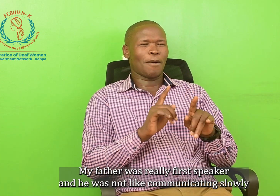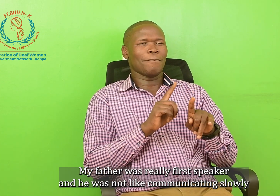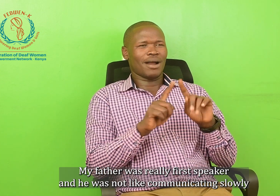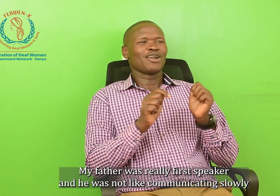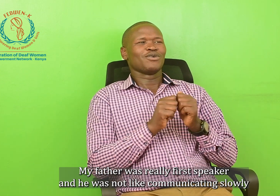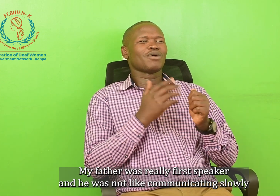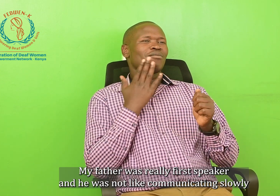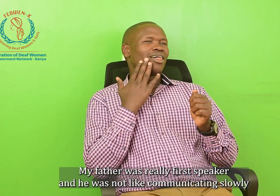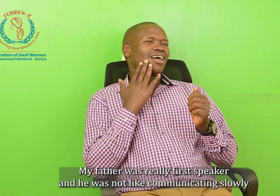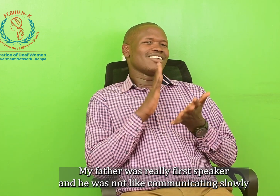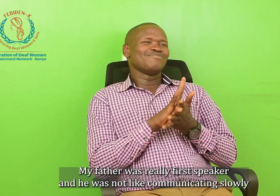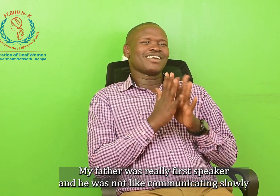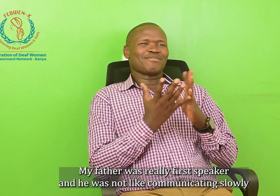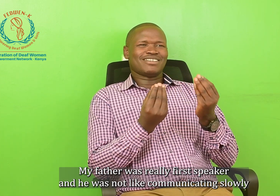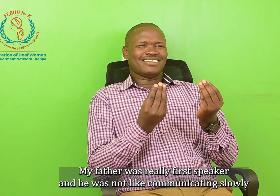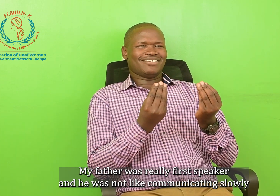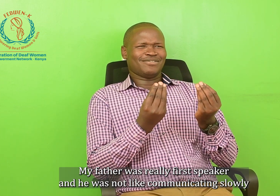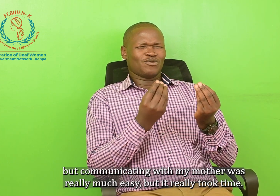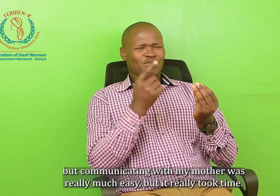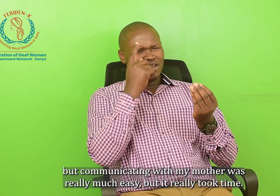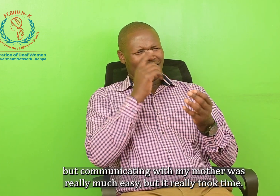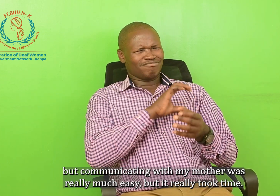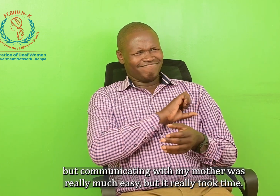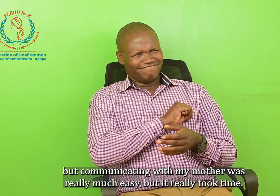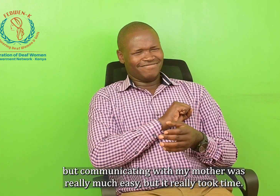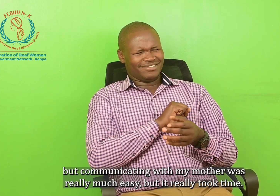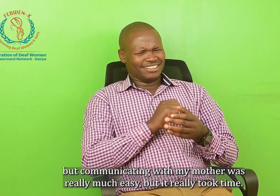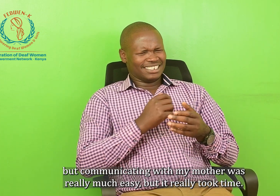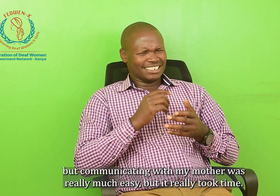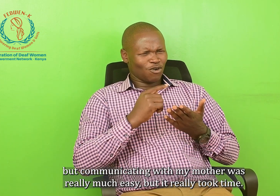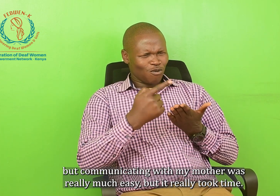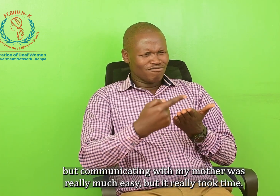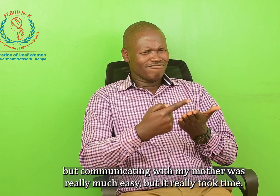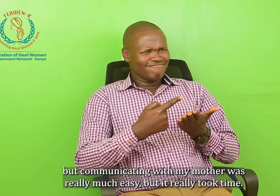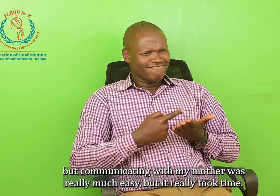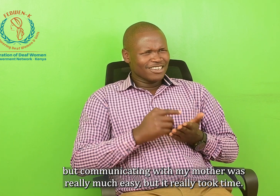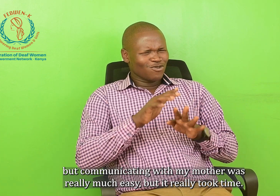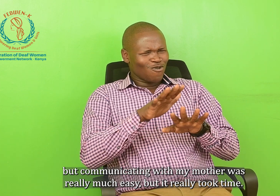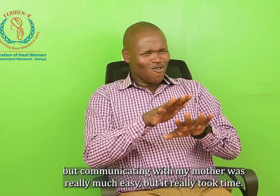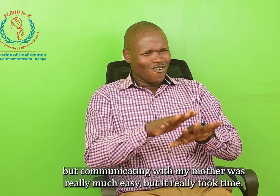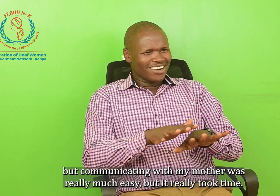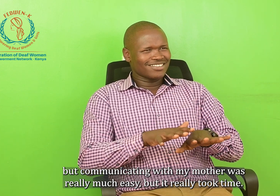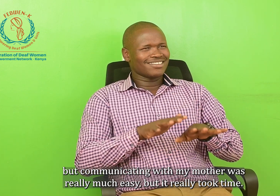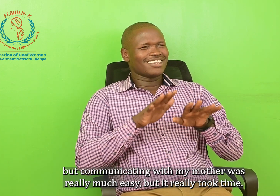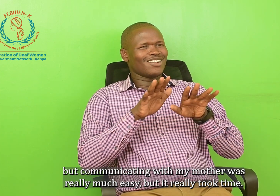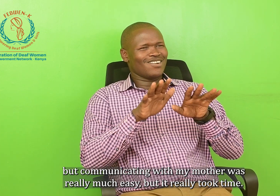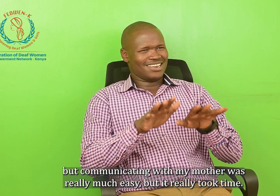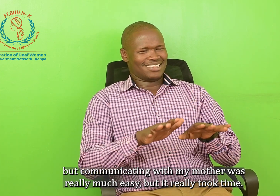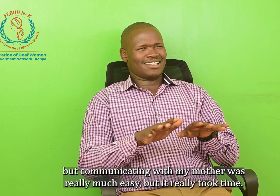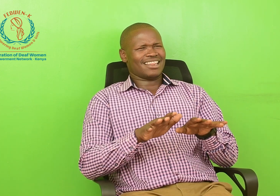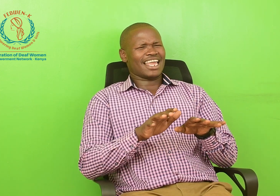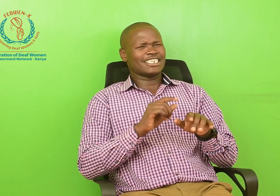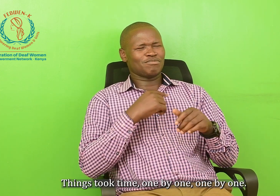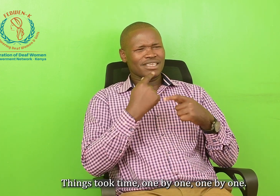and he was not like communicating slowly. But communicating with my mother was really much easy. But it really took time. Things